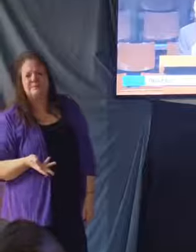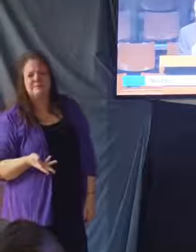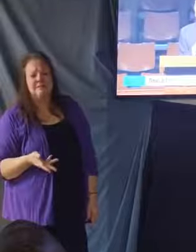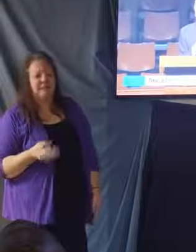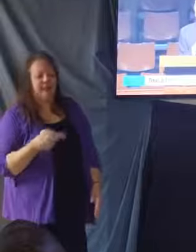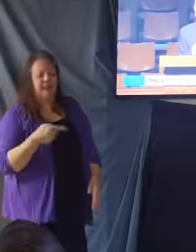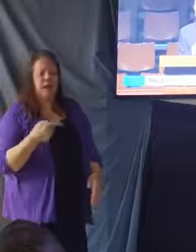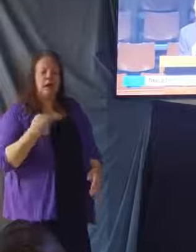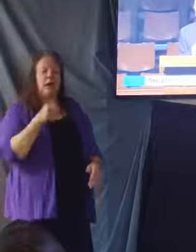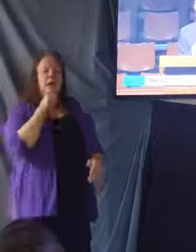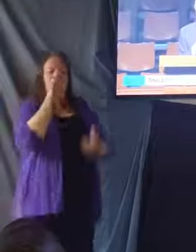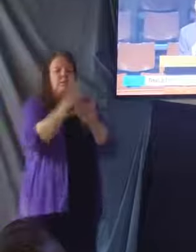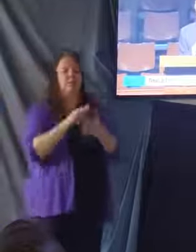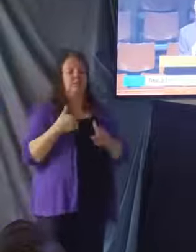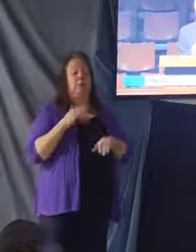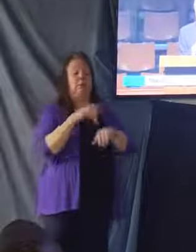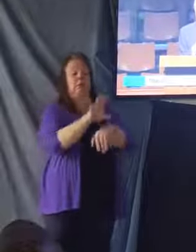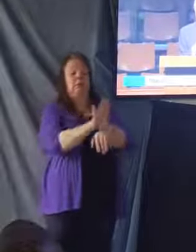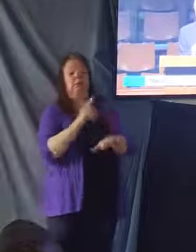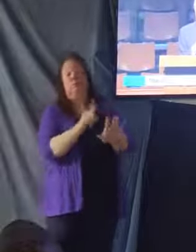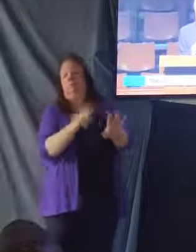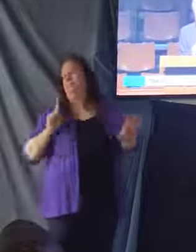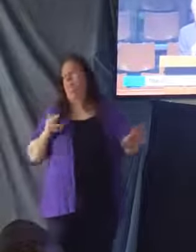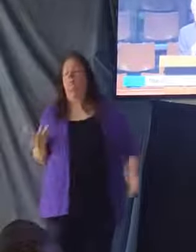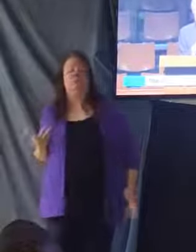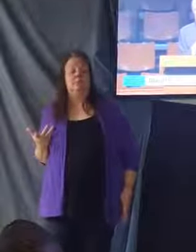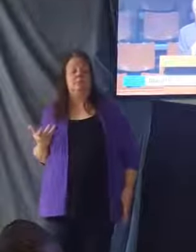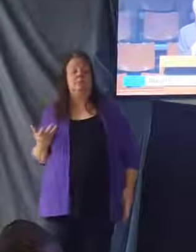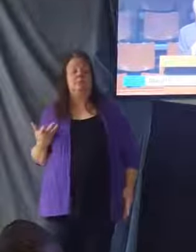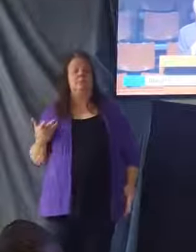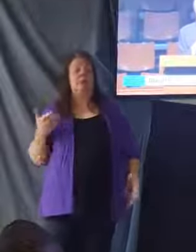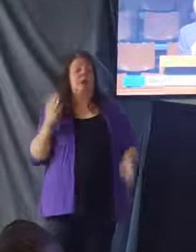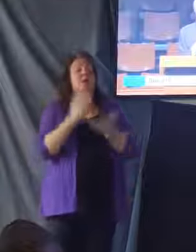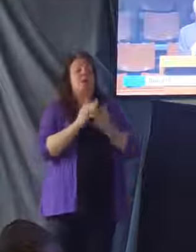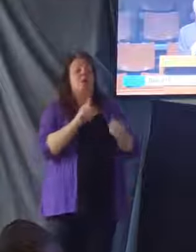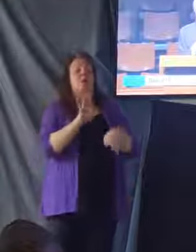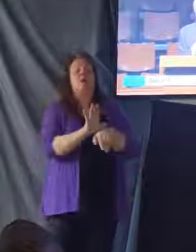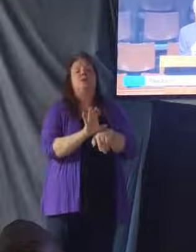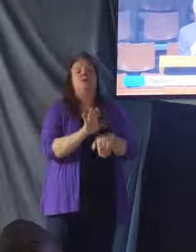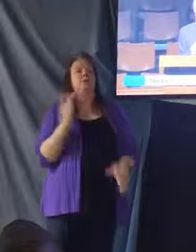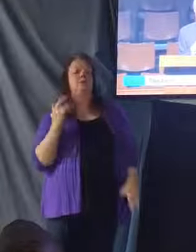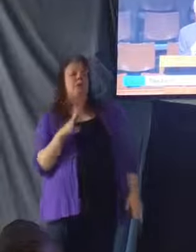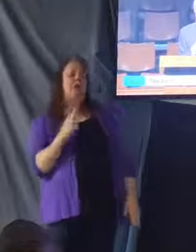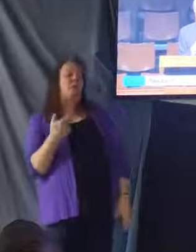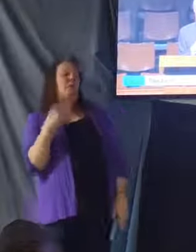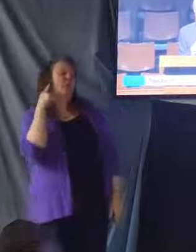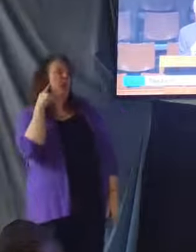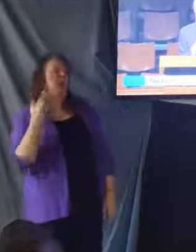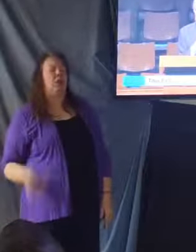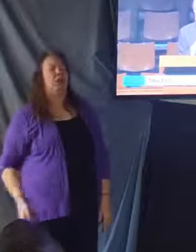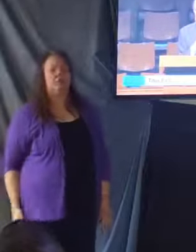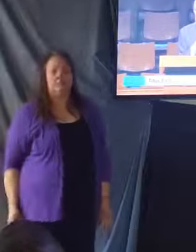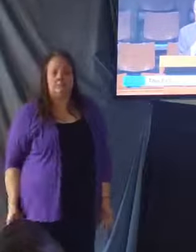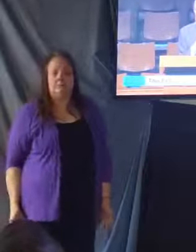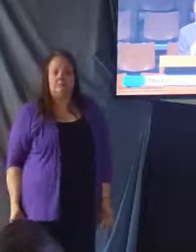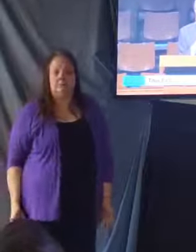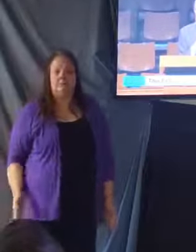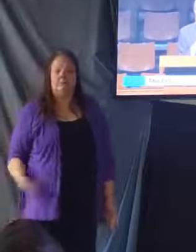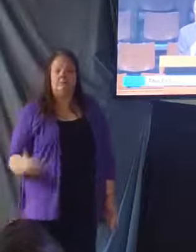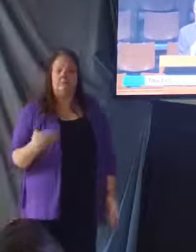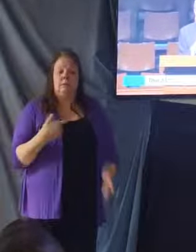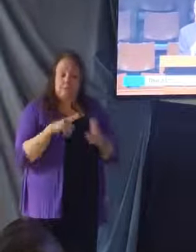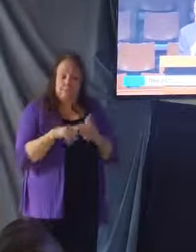Some believers think, oh, I won't go back there. I don't go to church anymore. Why? I don't like what I hear. Well, we